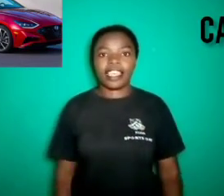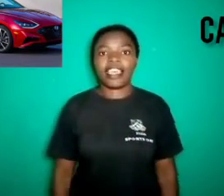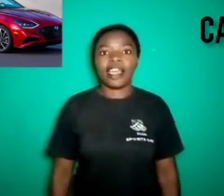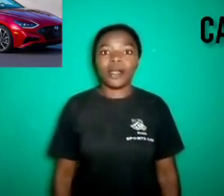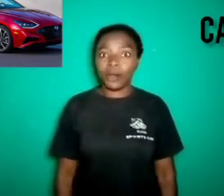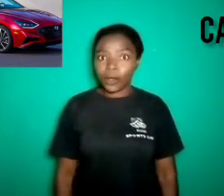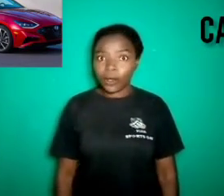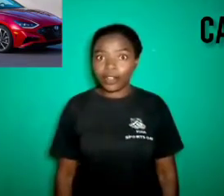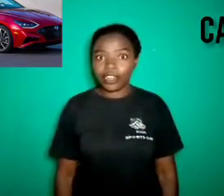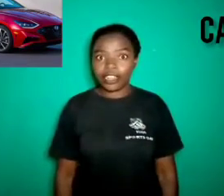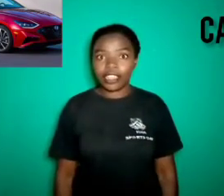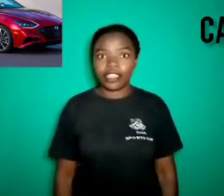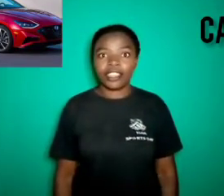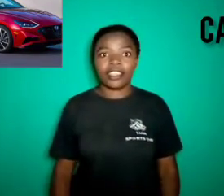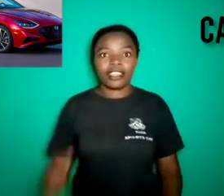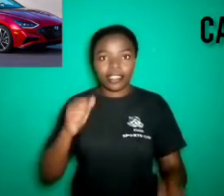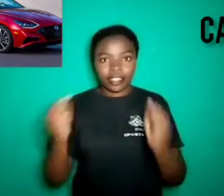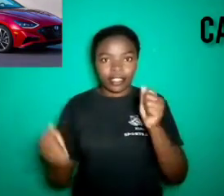Car or